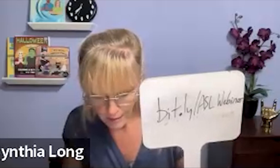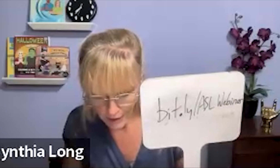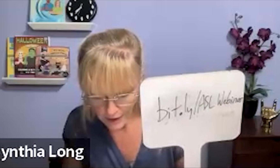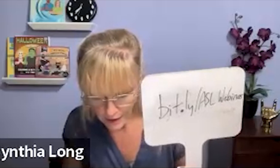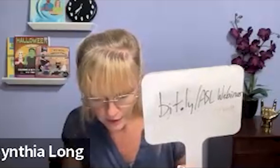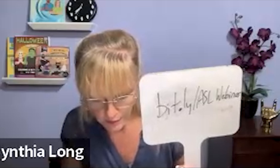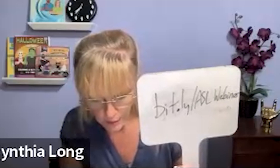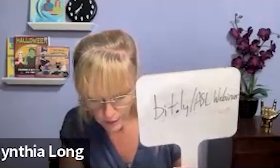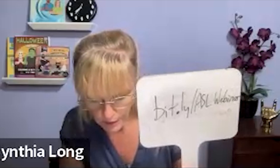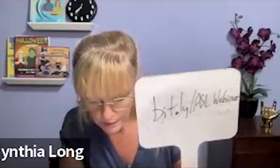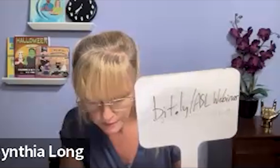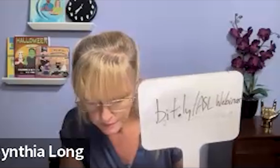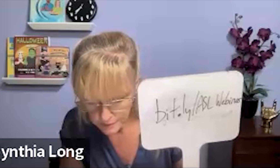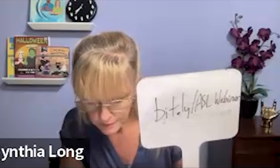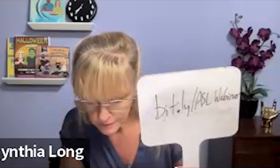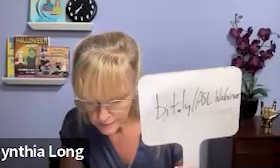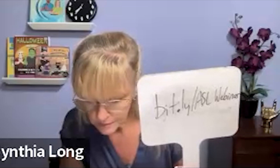How can I learn more?